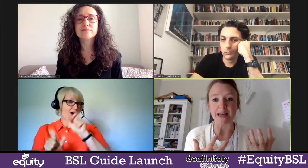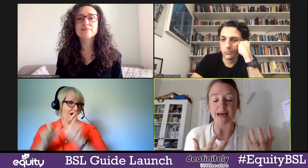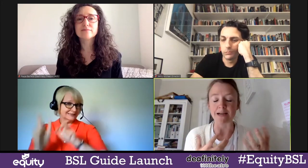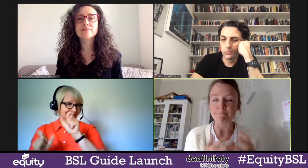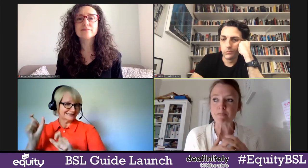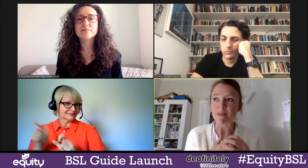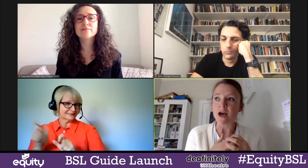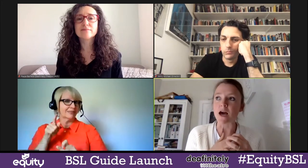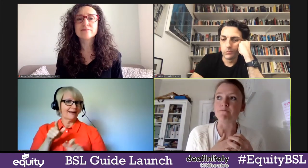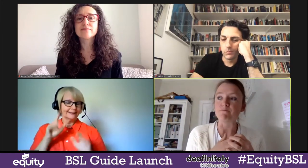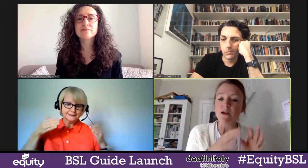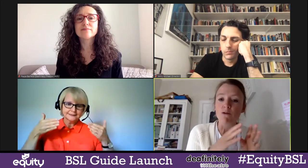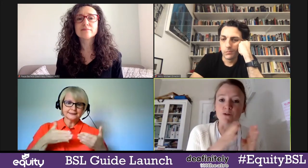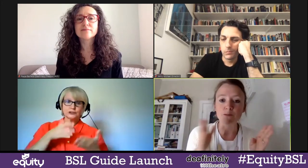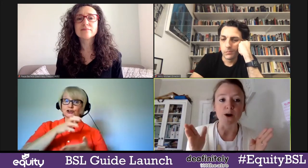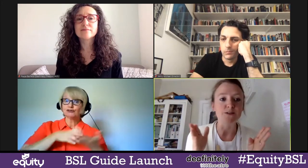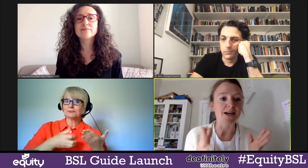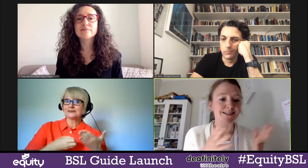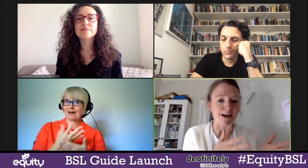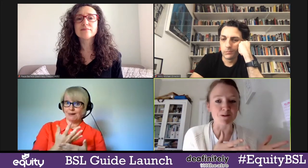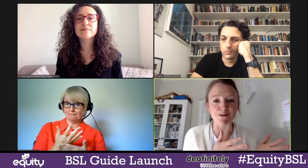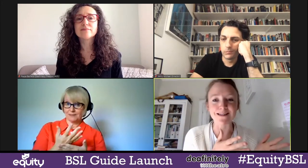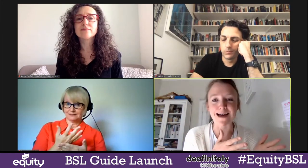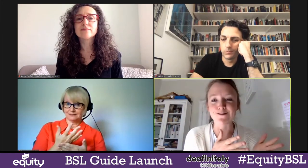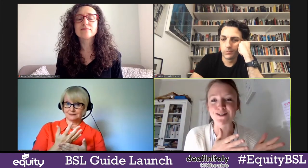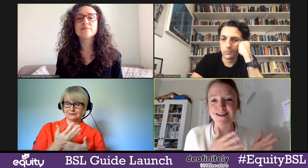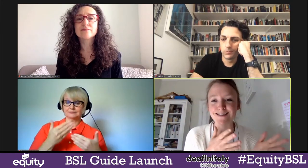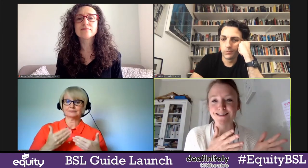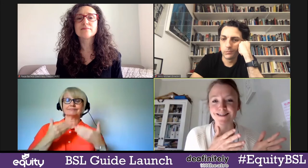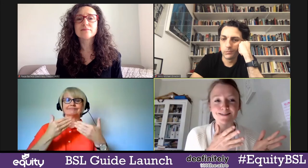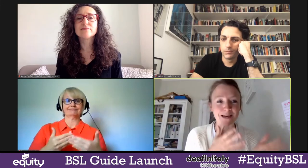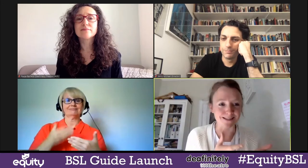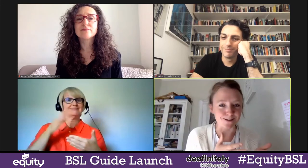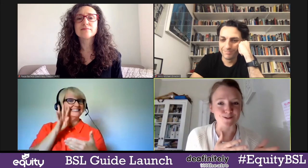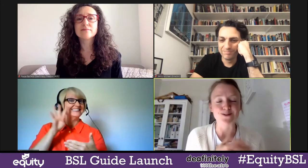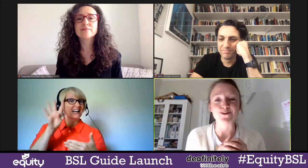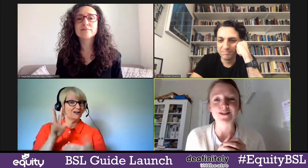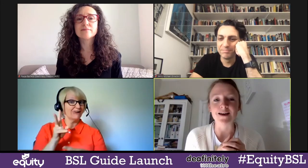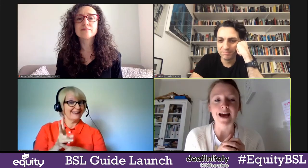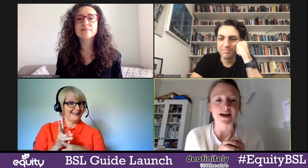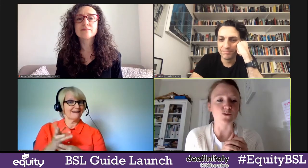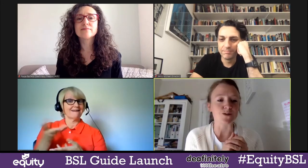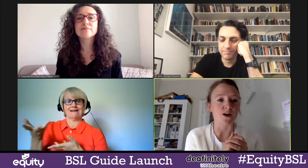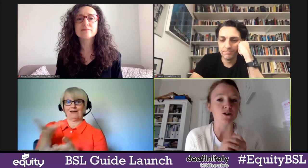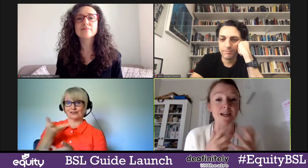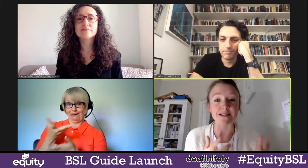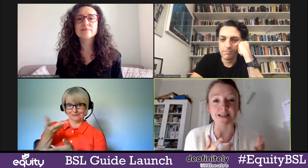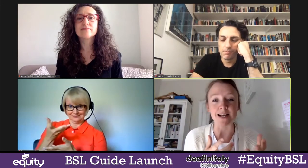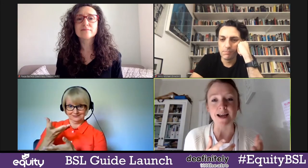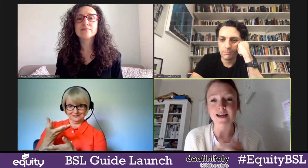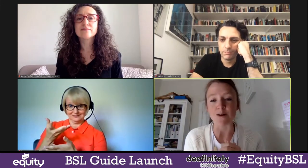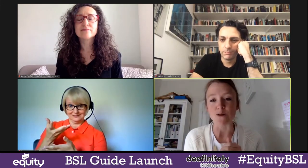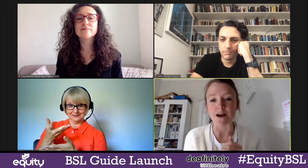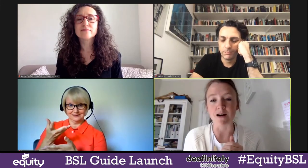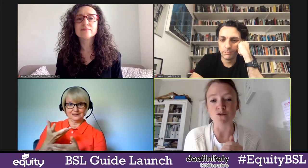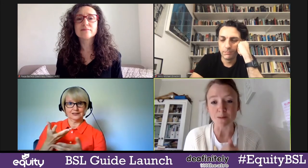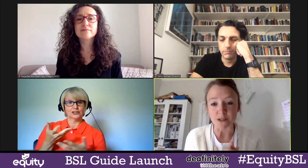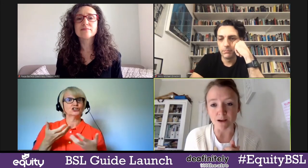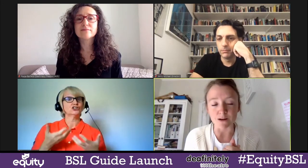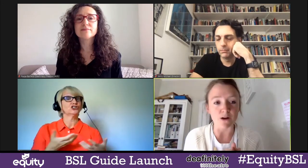beginning. Through the process, again, we worked with Daryl Jackson as BSL consultant, and also Jenny Seeley was our dramaturg on the